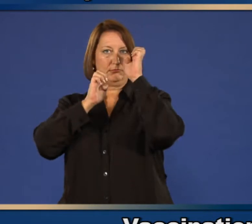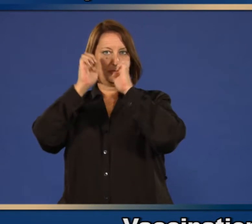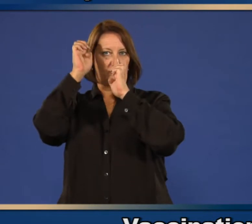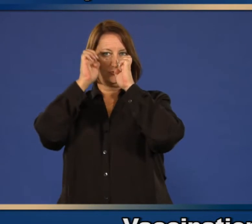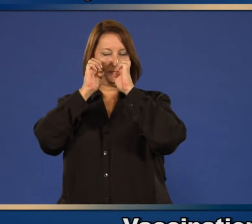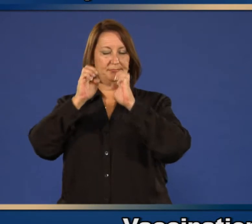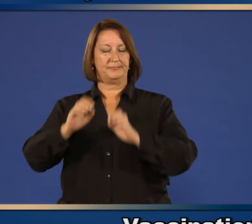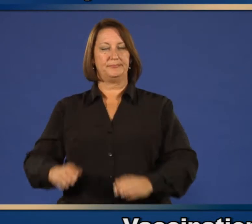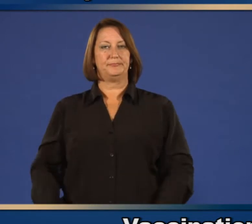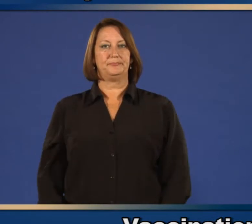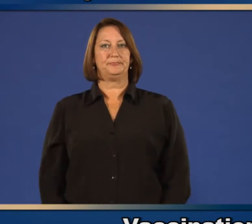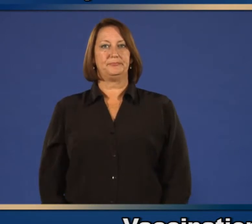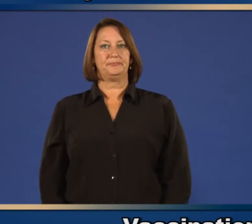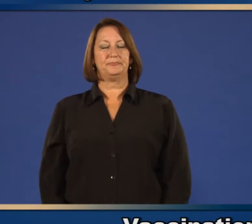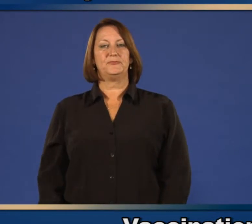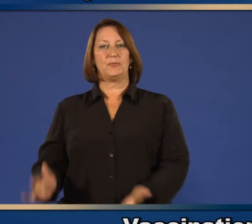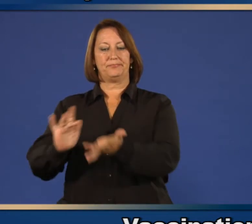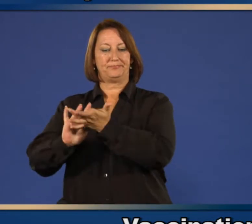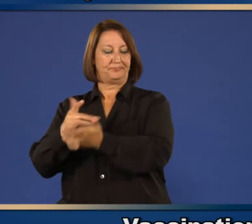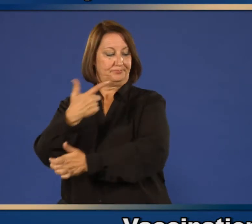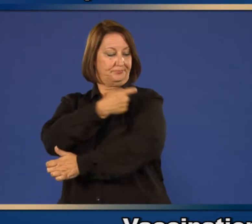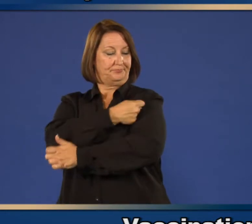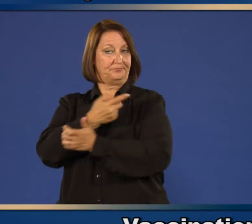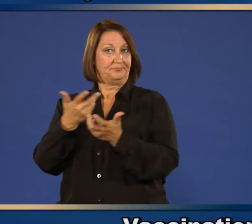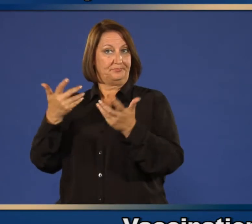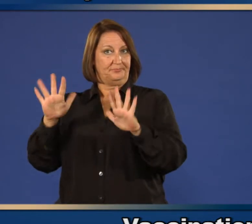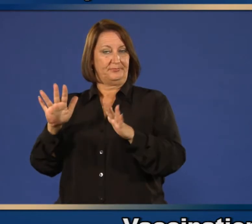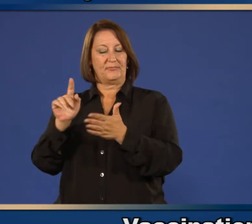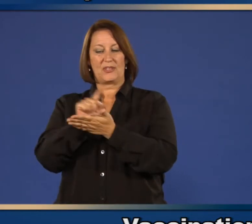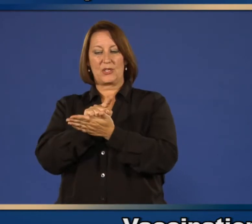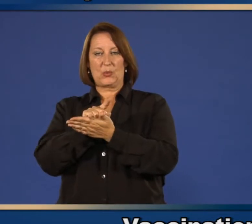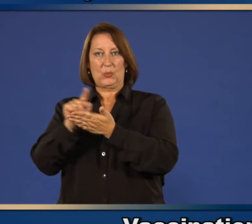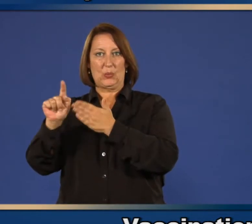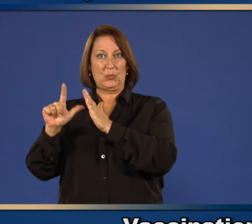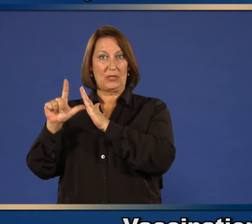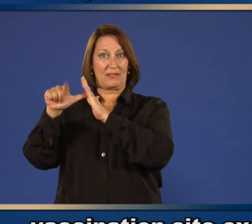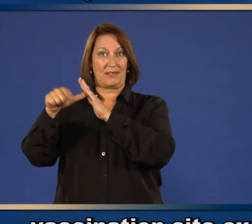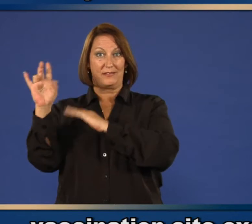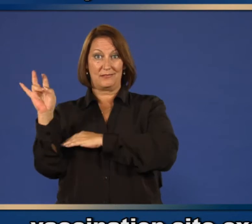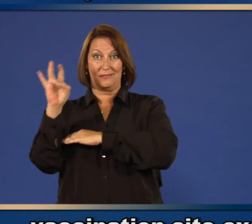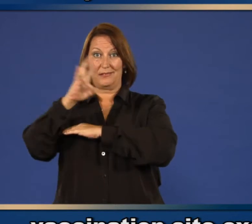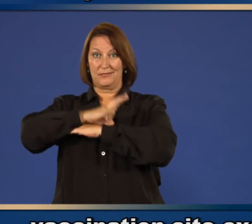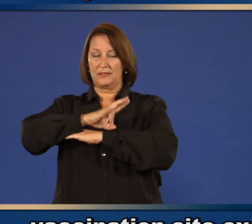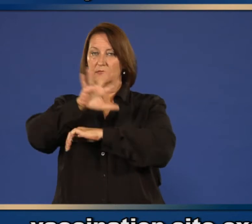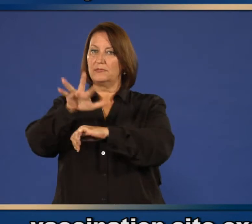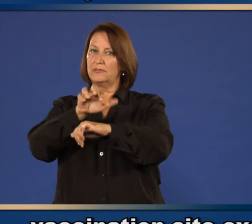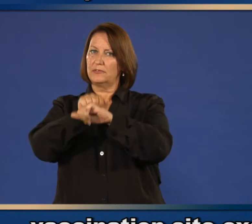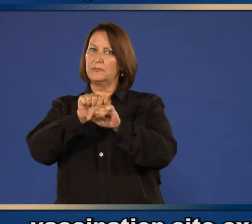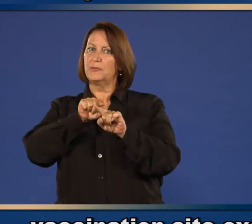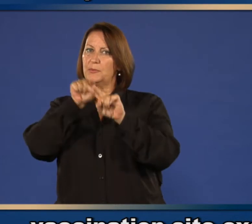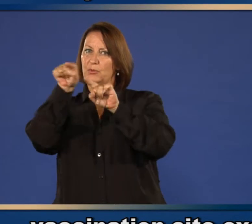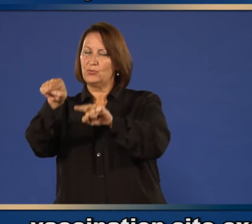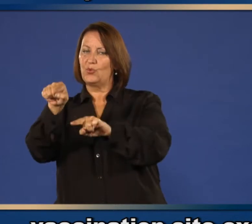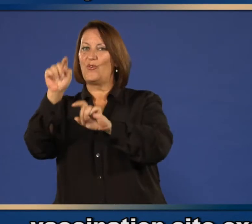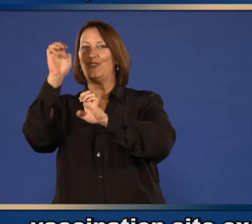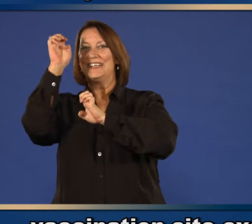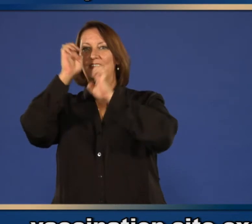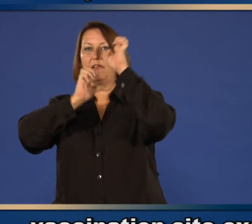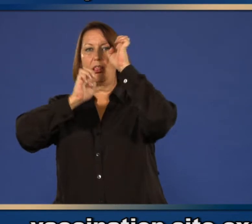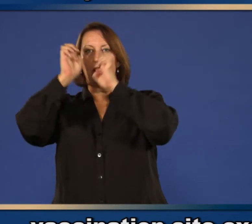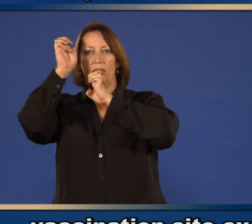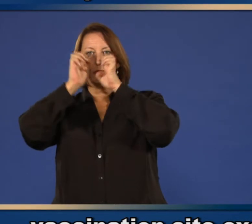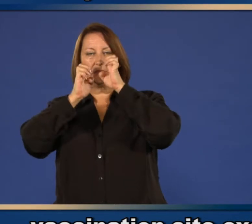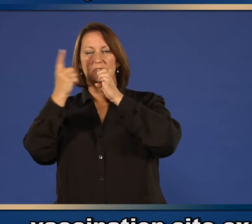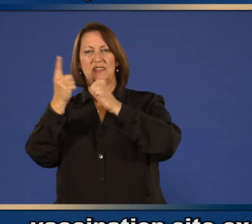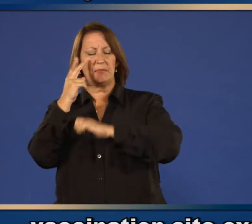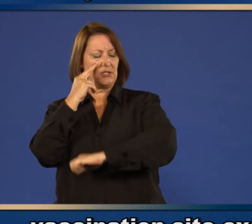About 7 days after vaccination, you will need to keep an appointment for a vaccination site exam so that